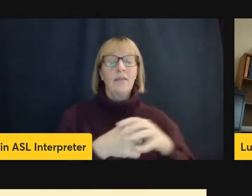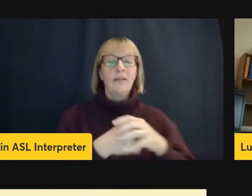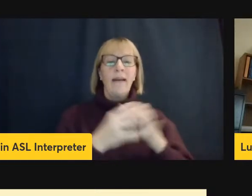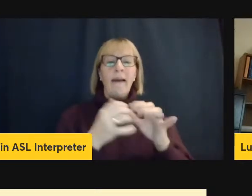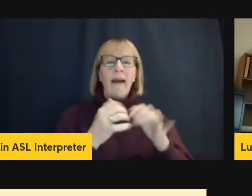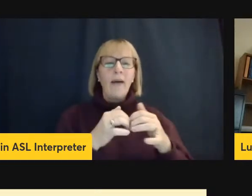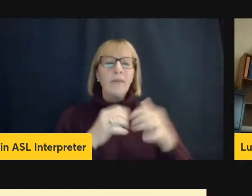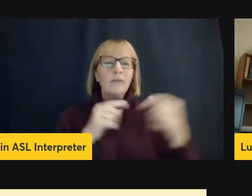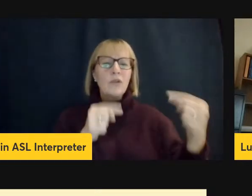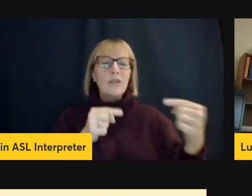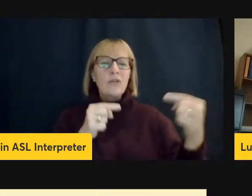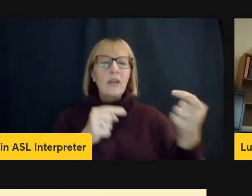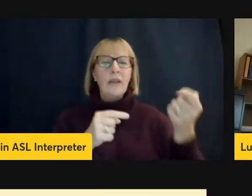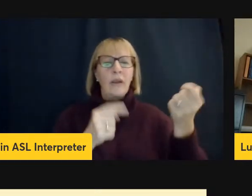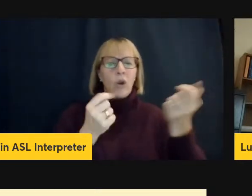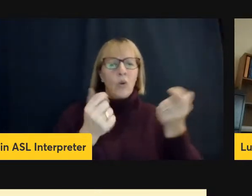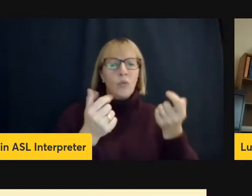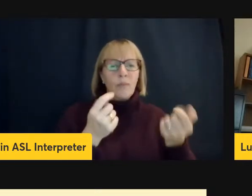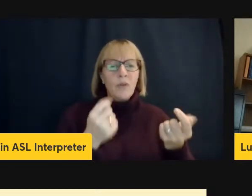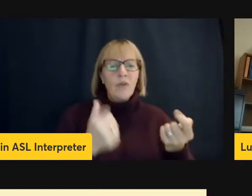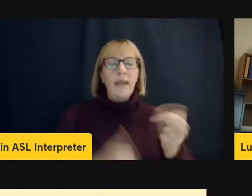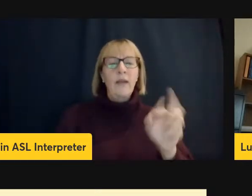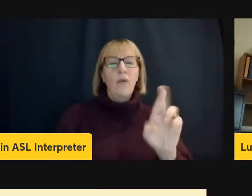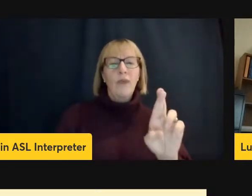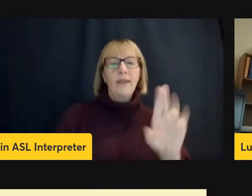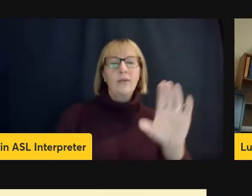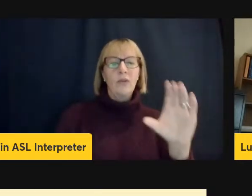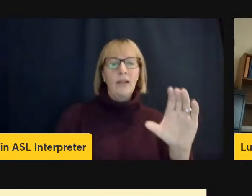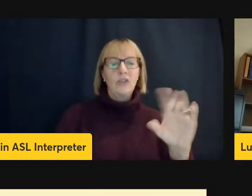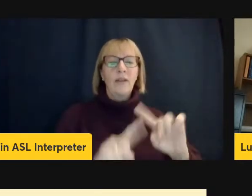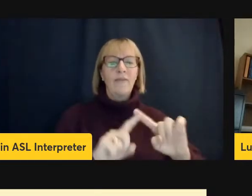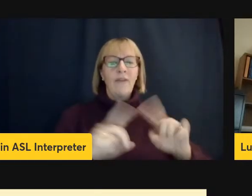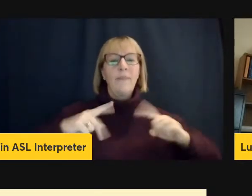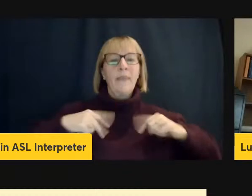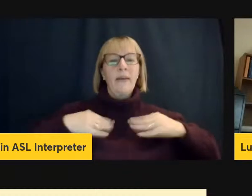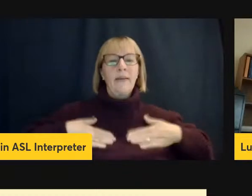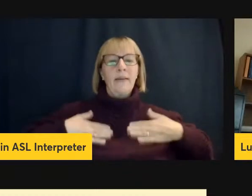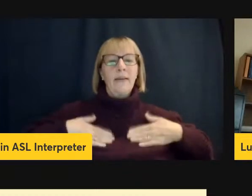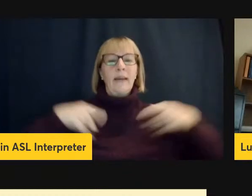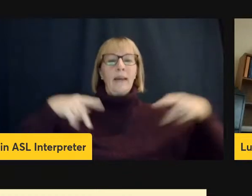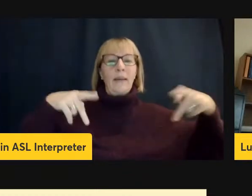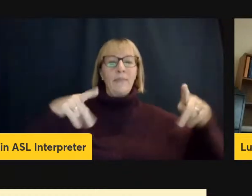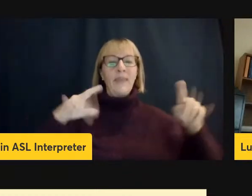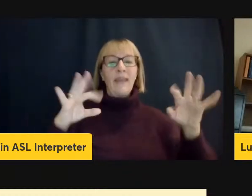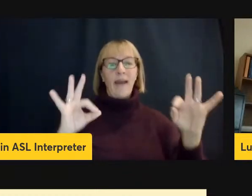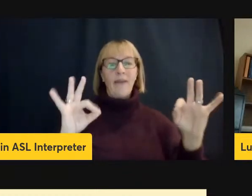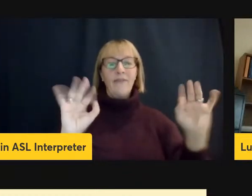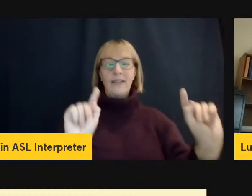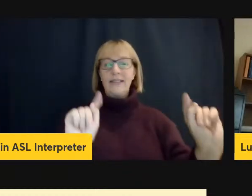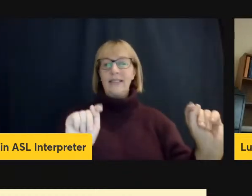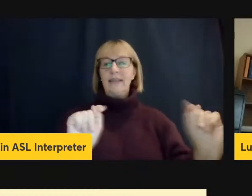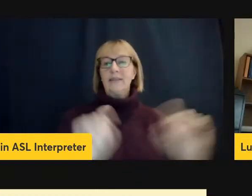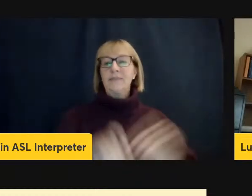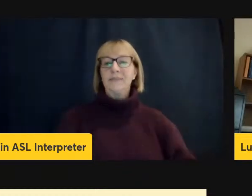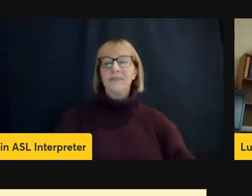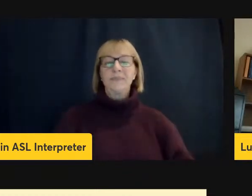go about removing race correction from pulmonary function tests illustrates.